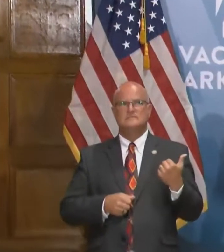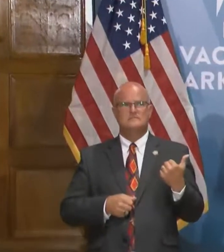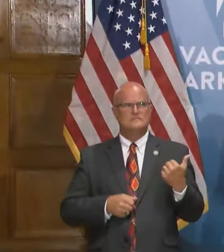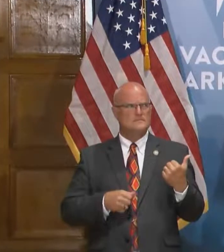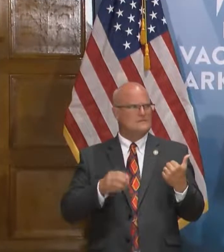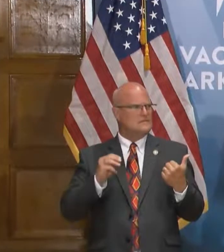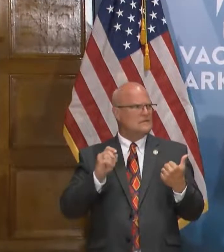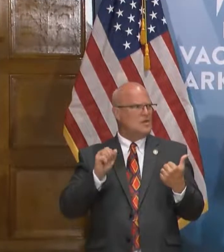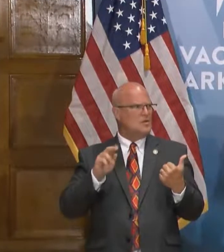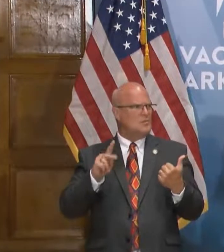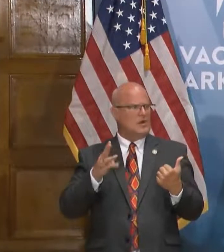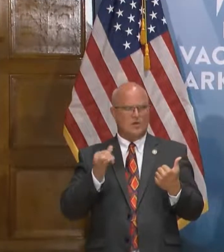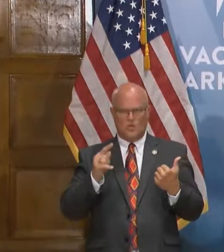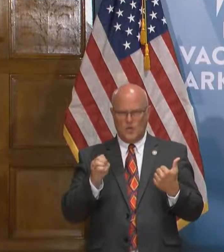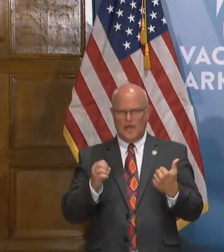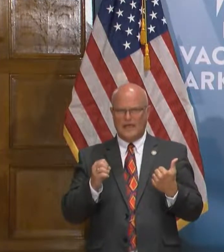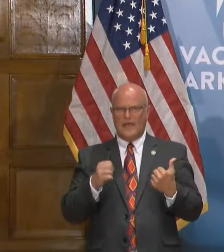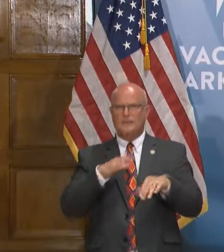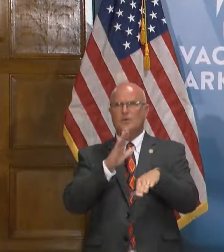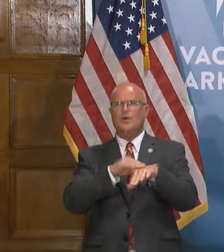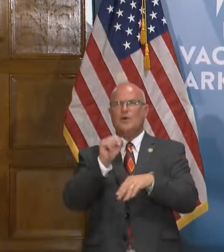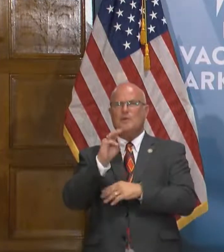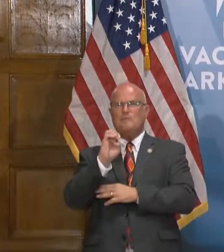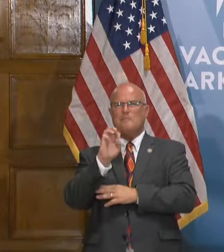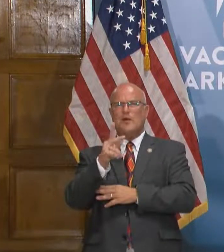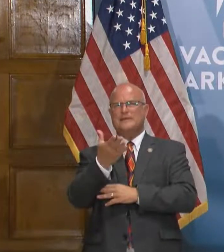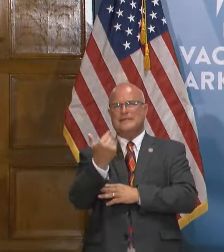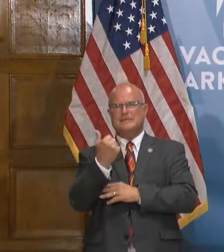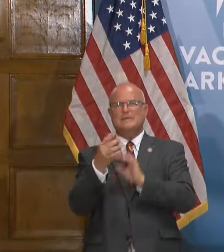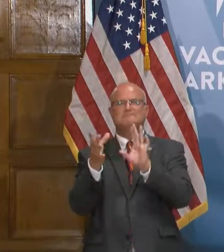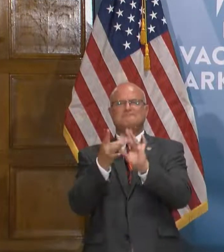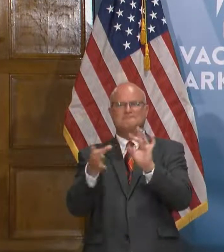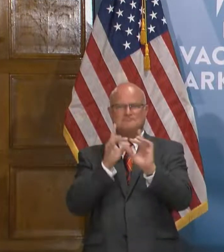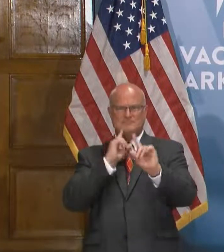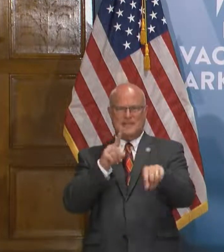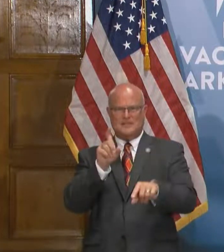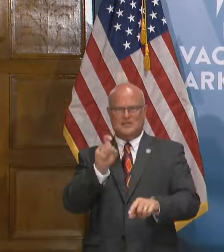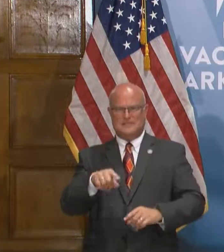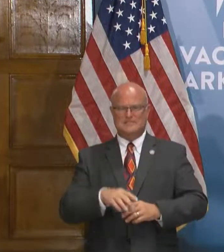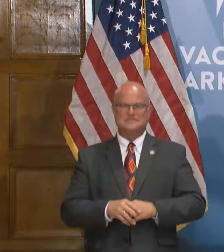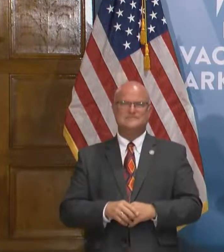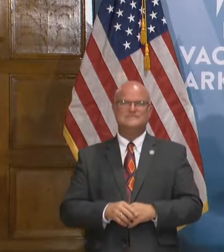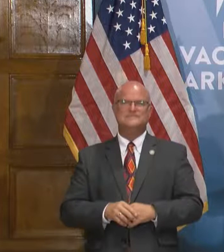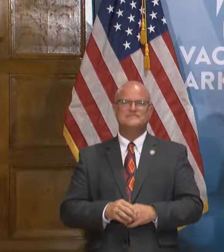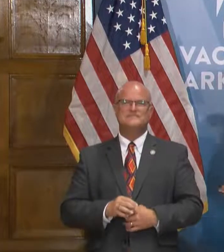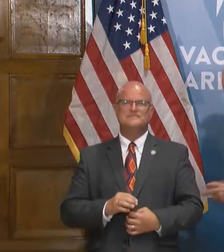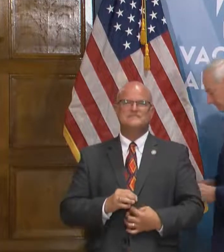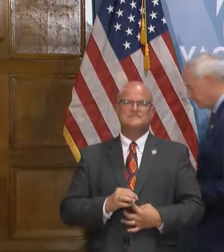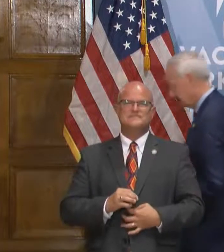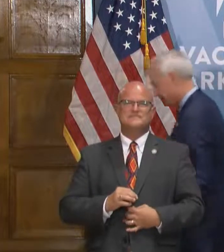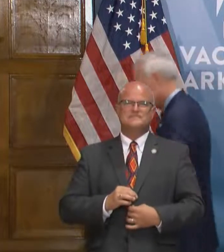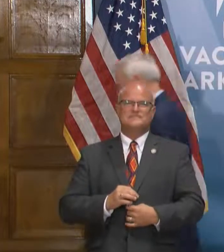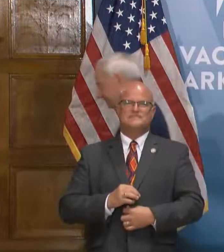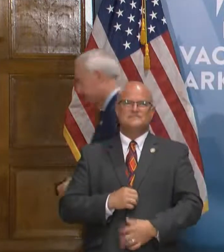I have Mark White here. I'm going to call Mark here and ask him to answer that question.